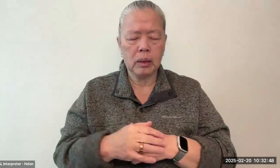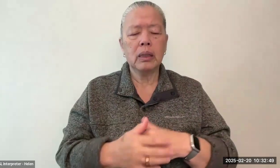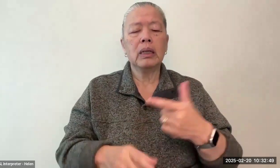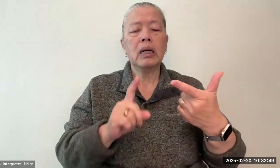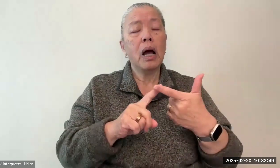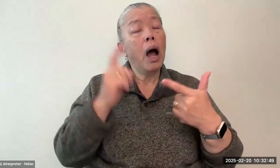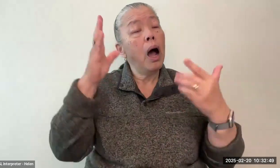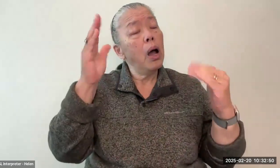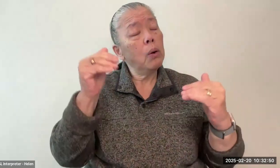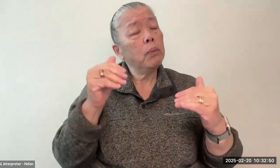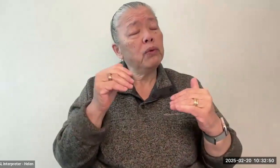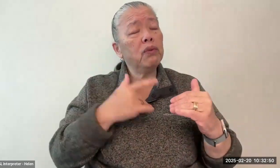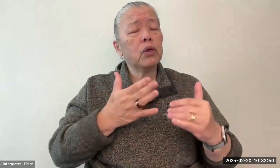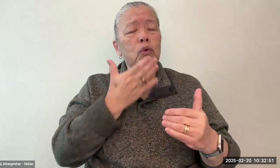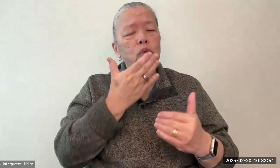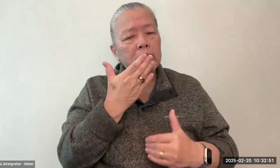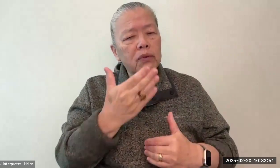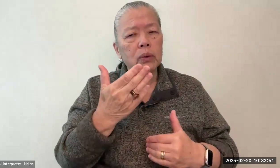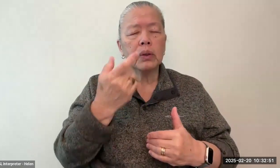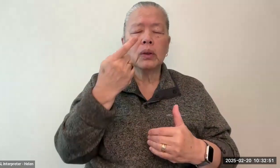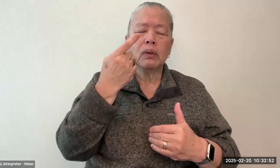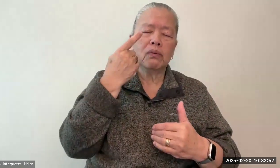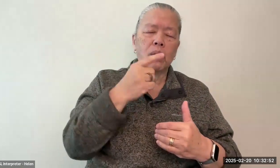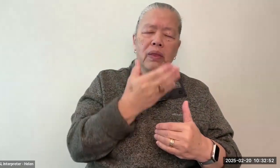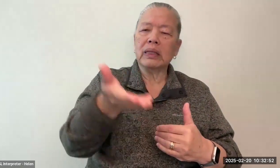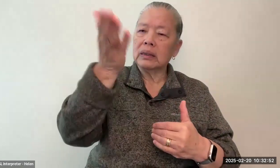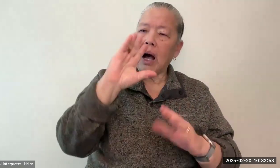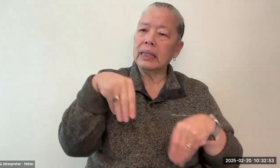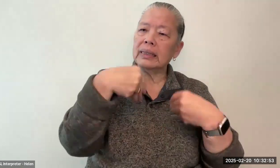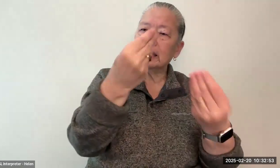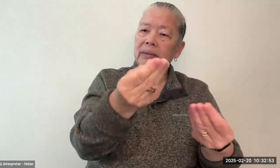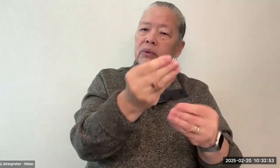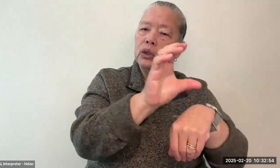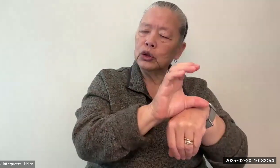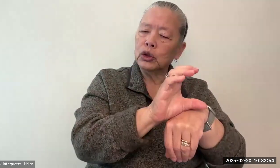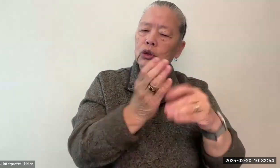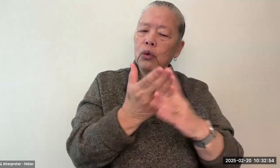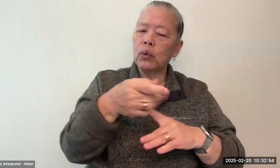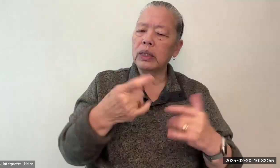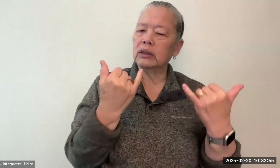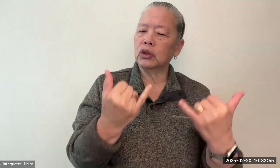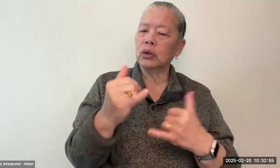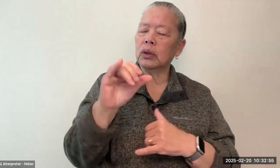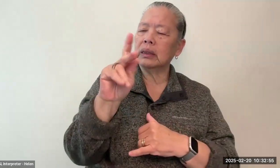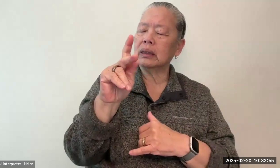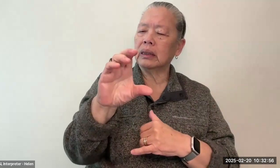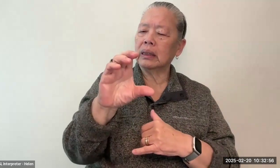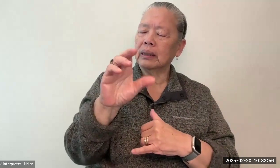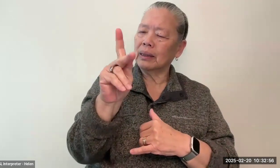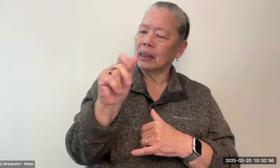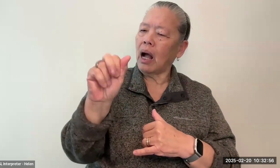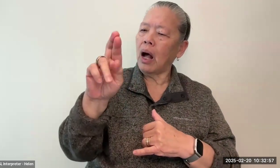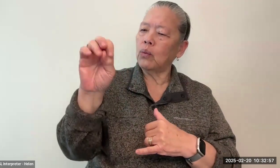grateful for the gift God has given the church in the form of this current kairos moment. Third, I hope you walk